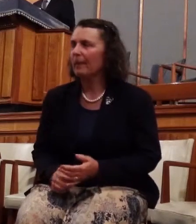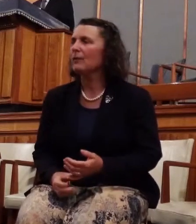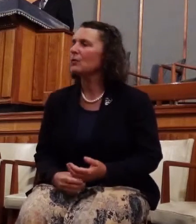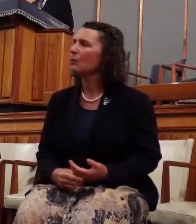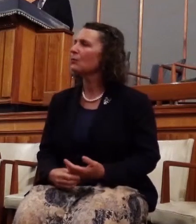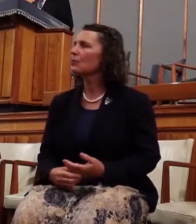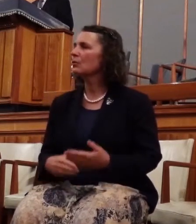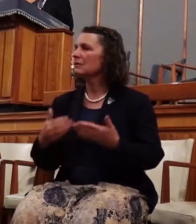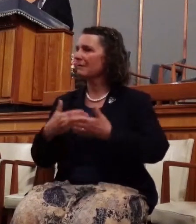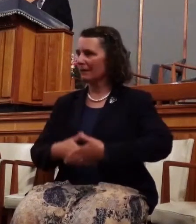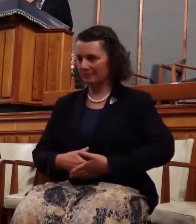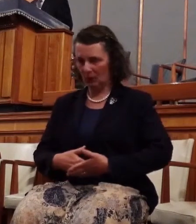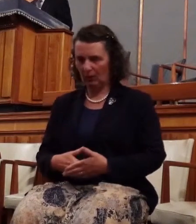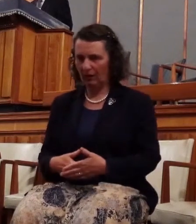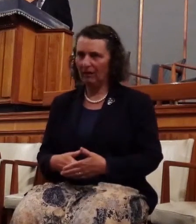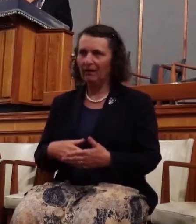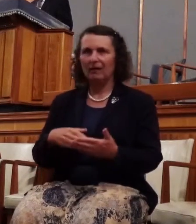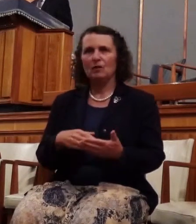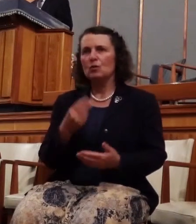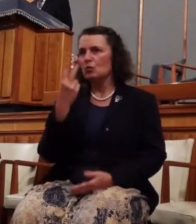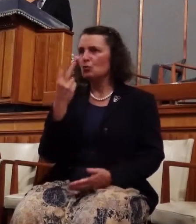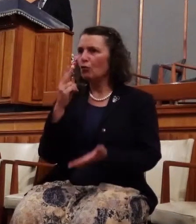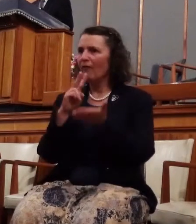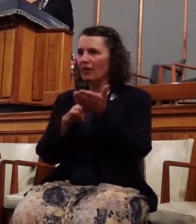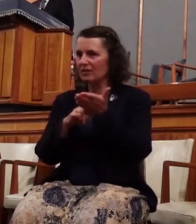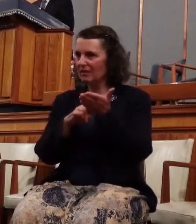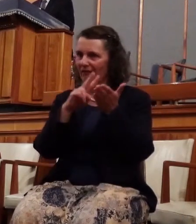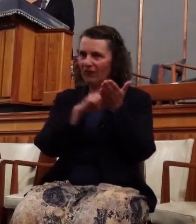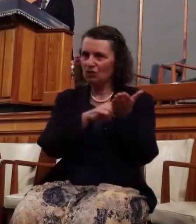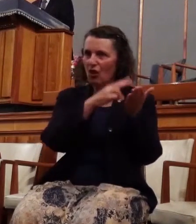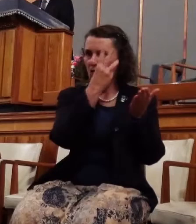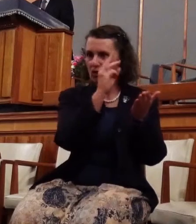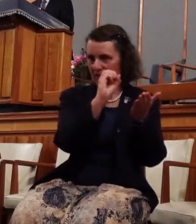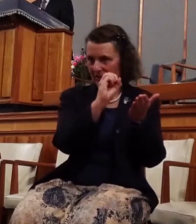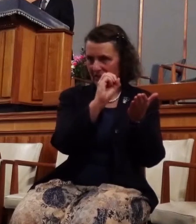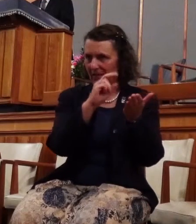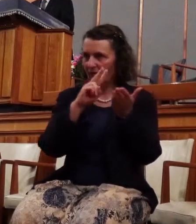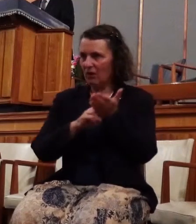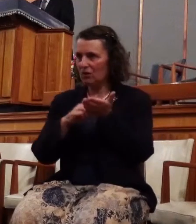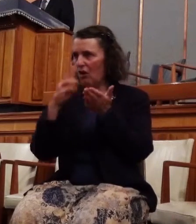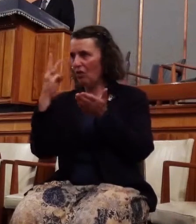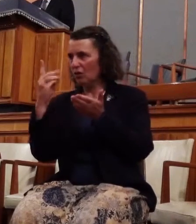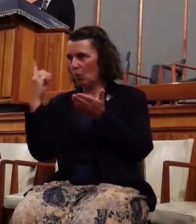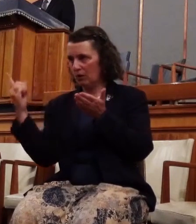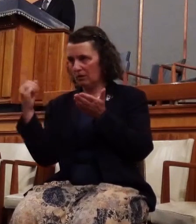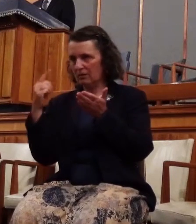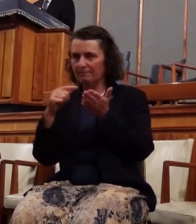Acts chapter 16. And there are two verses, verse 30 and 31. Acts chapter 16, verse